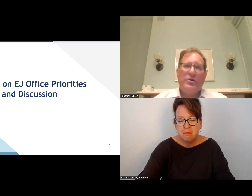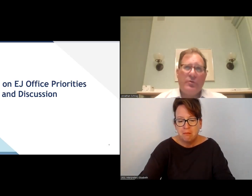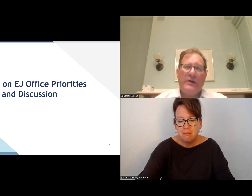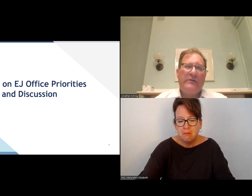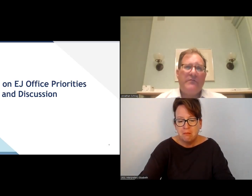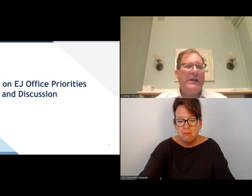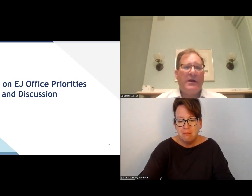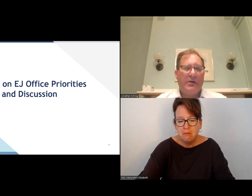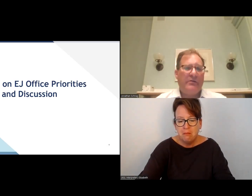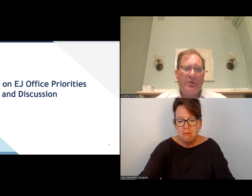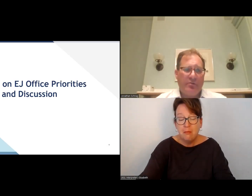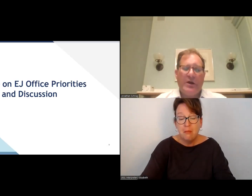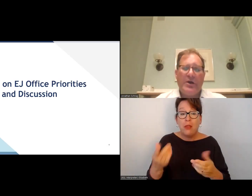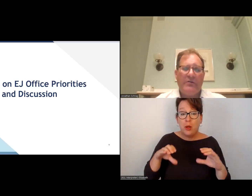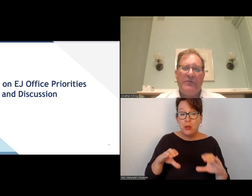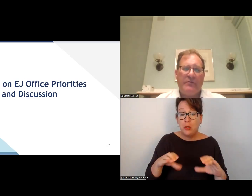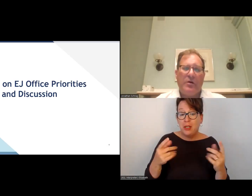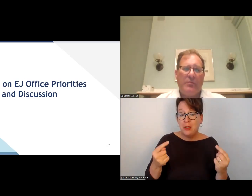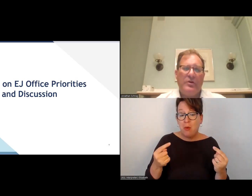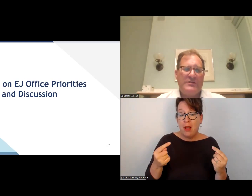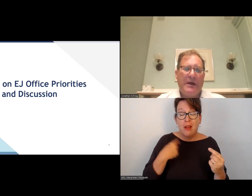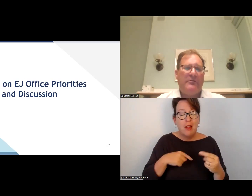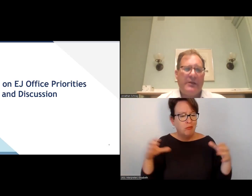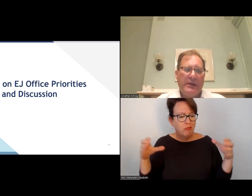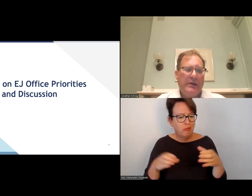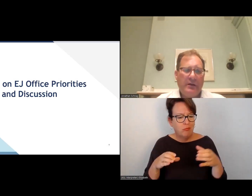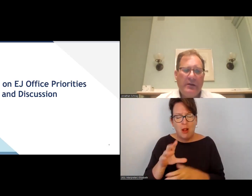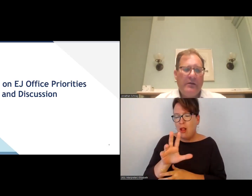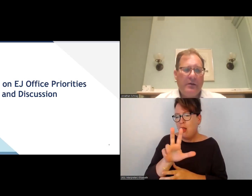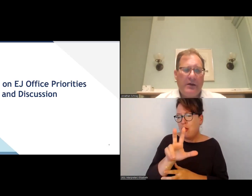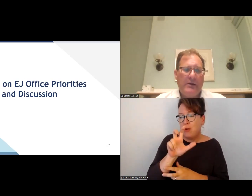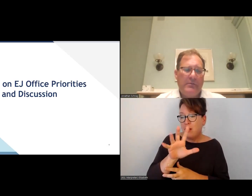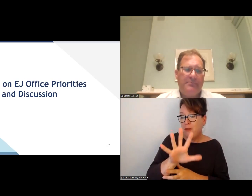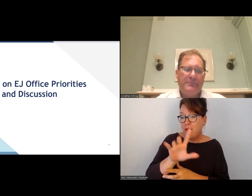One thing we're doing is convening a 351 municipality